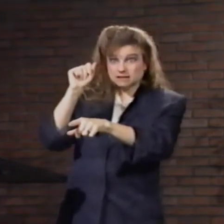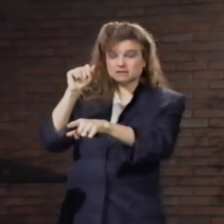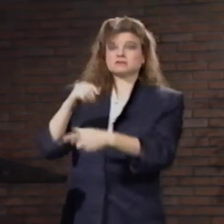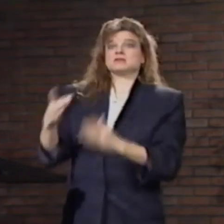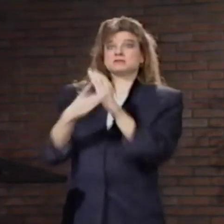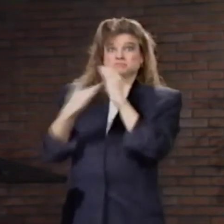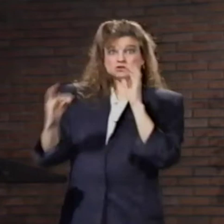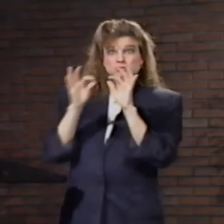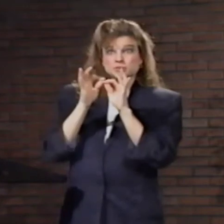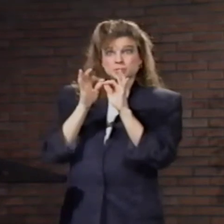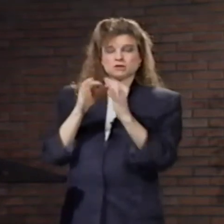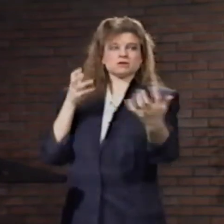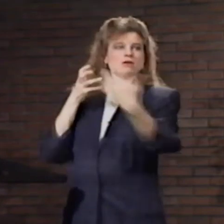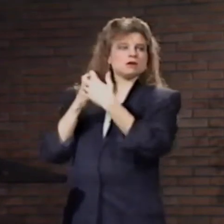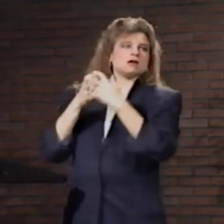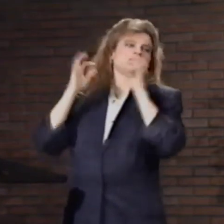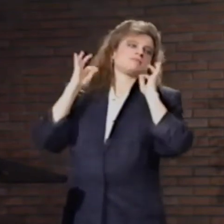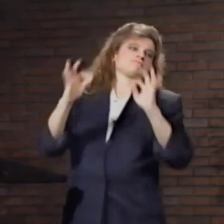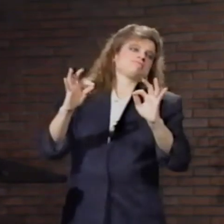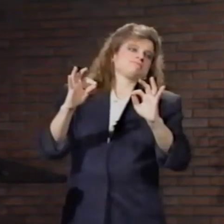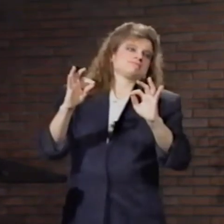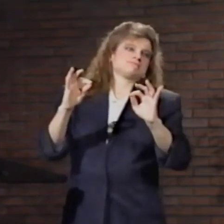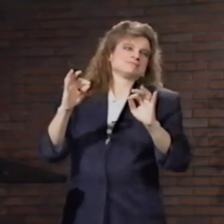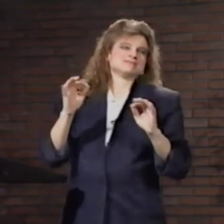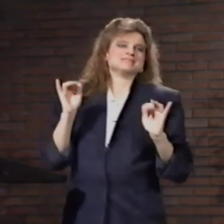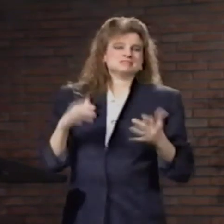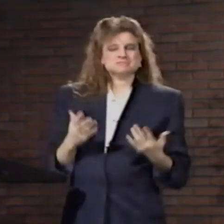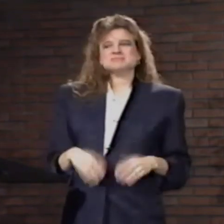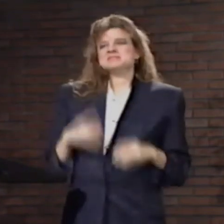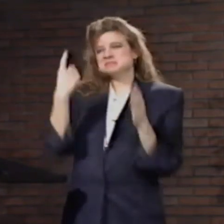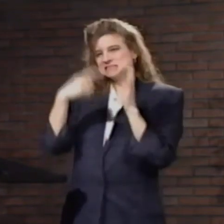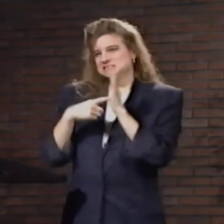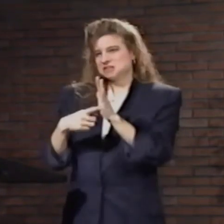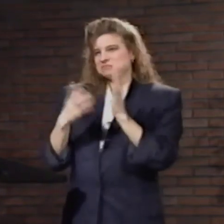So when interpreters really know the content of the ADA and the specific terms, they really